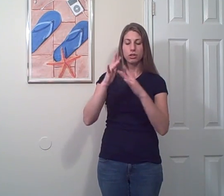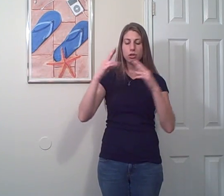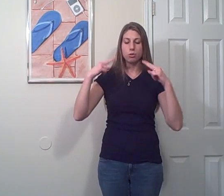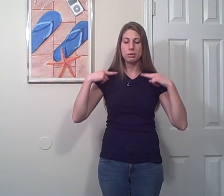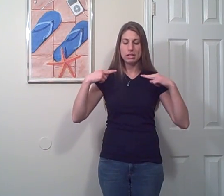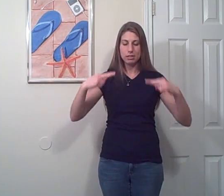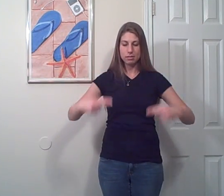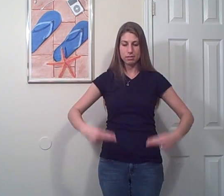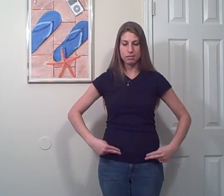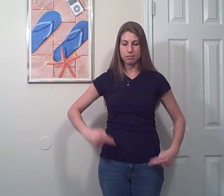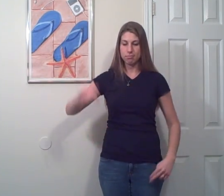human.